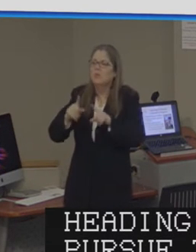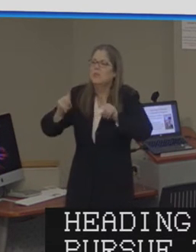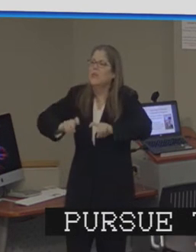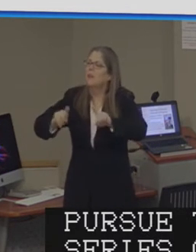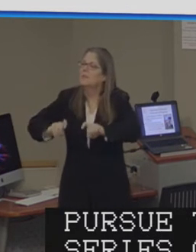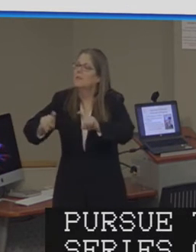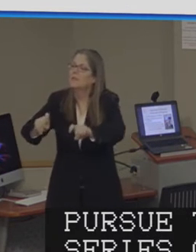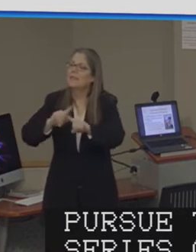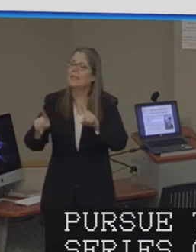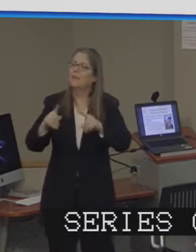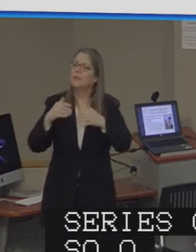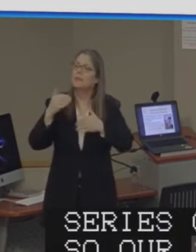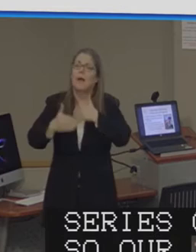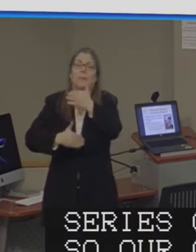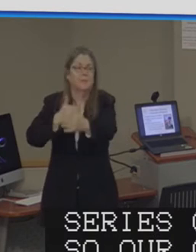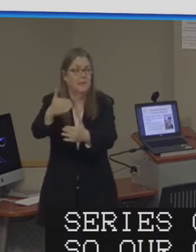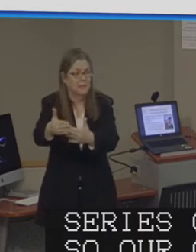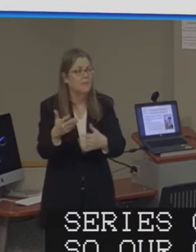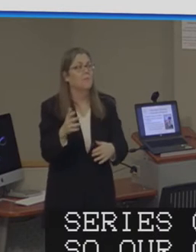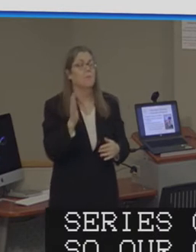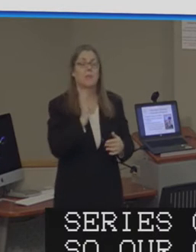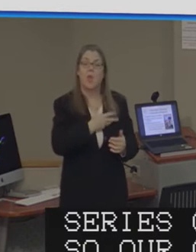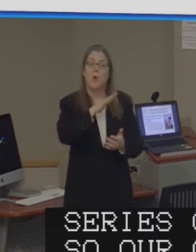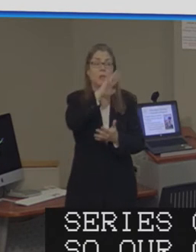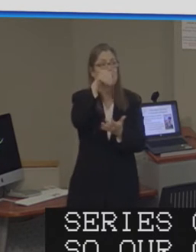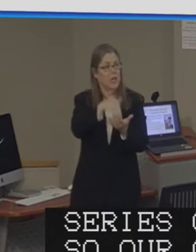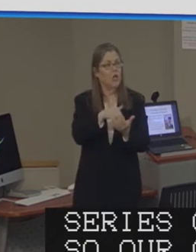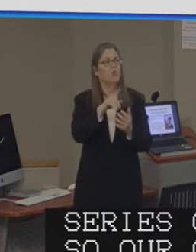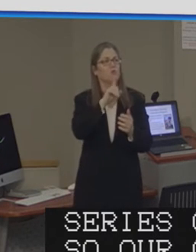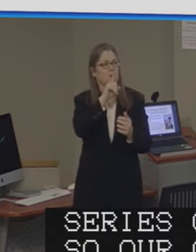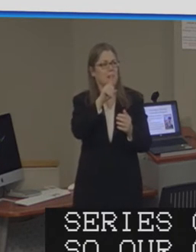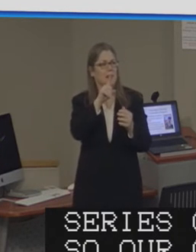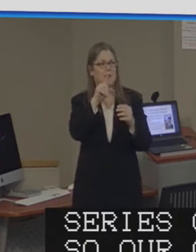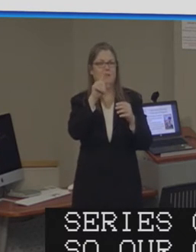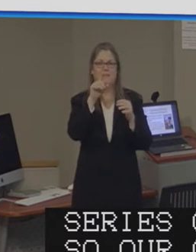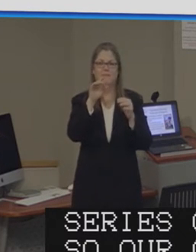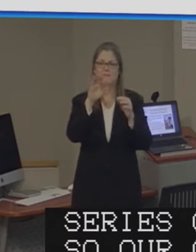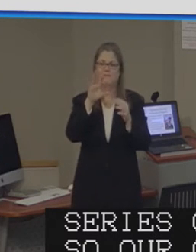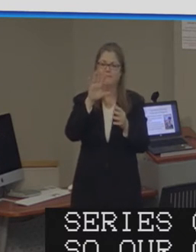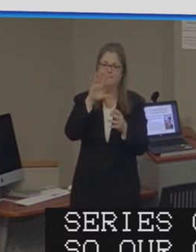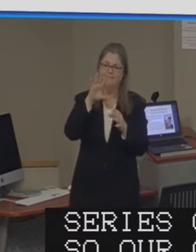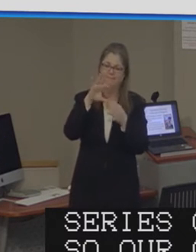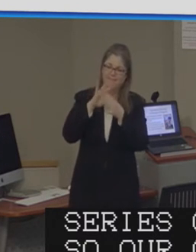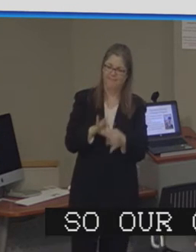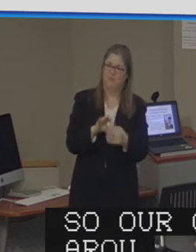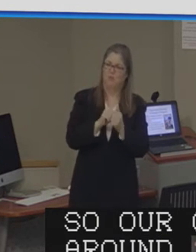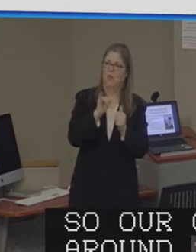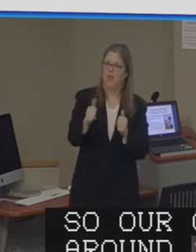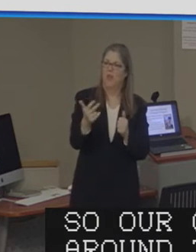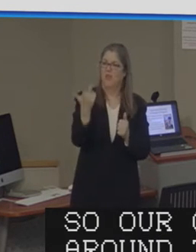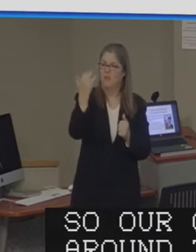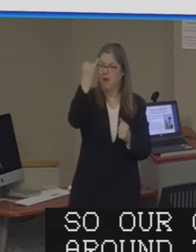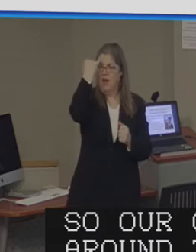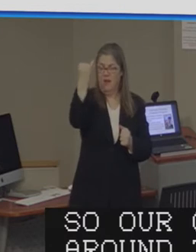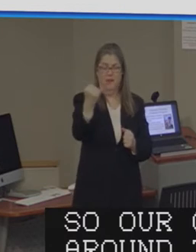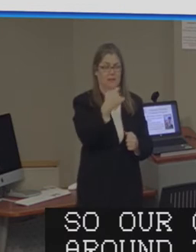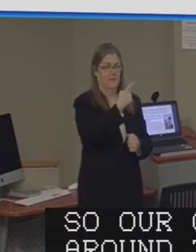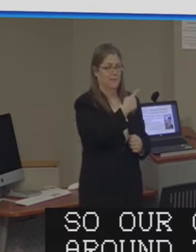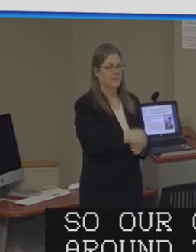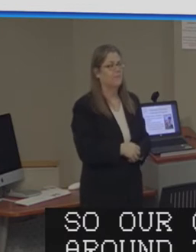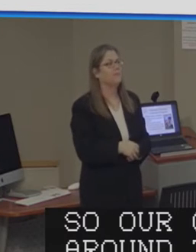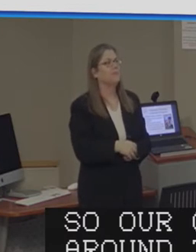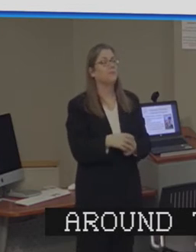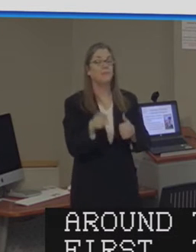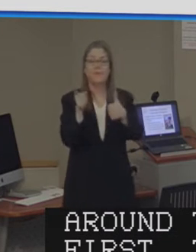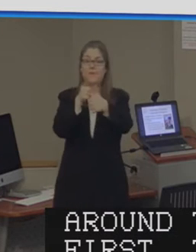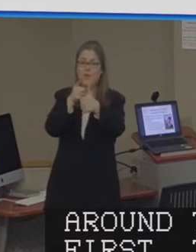is really oriented around these three ideas. First, there's the idea that